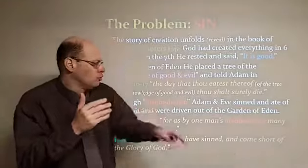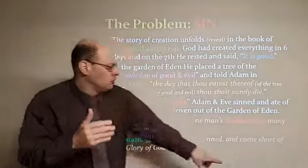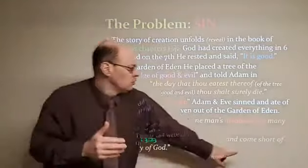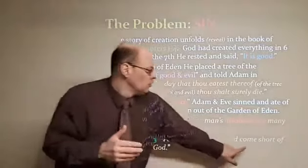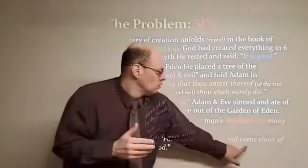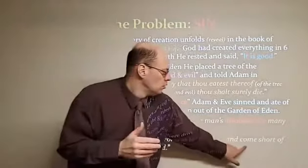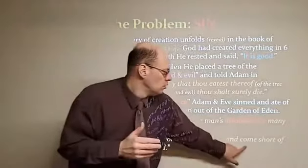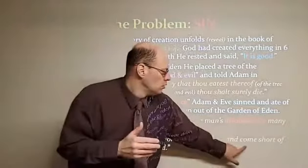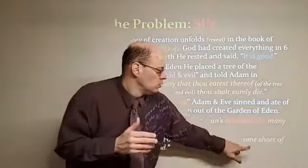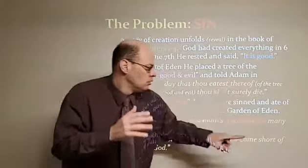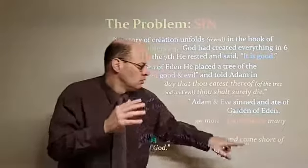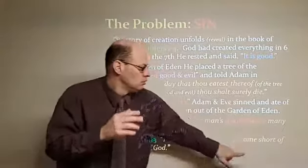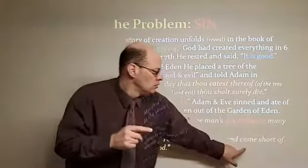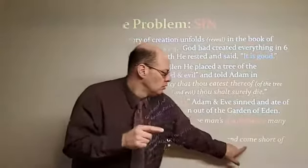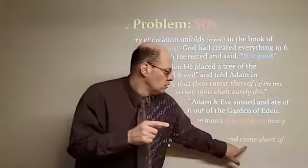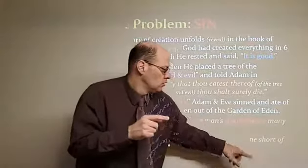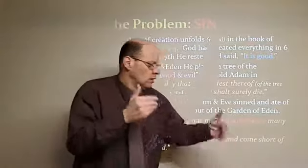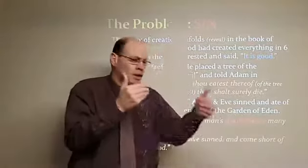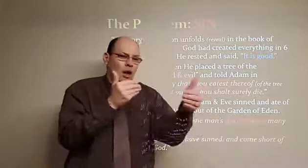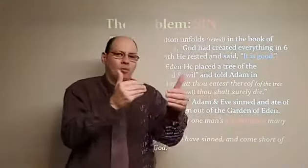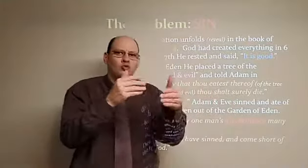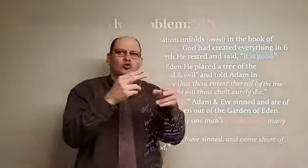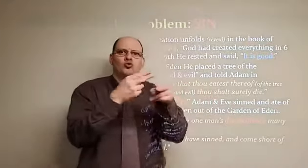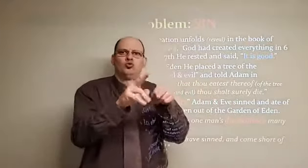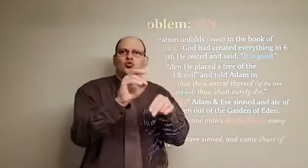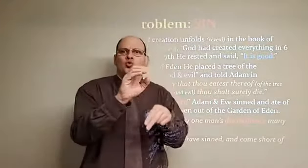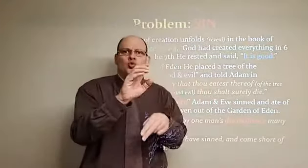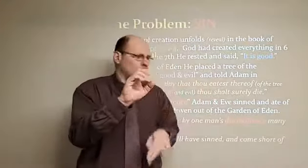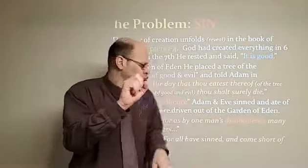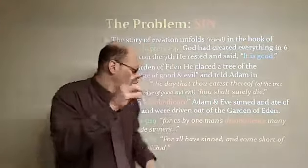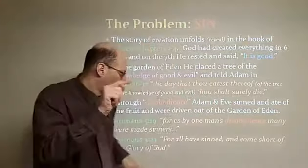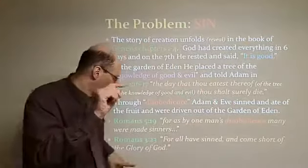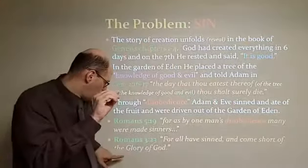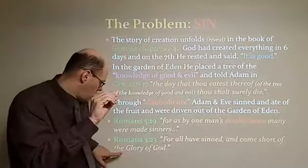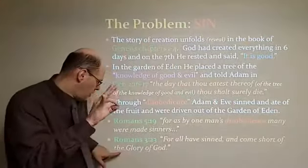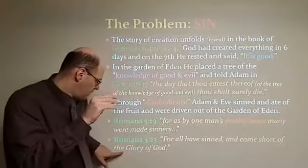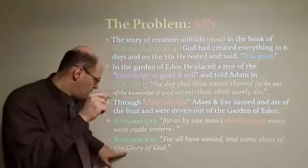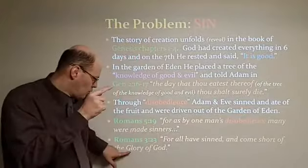God and this scripture this to interpret that